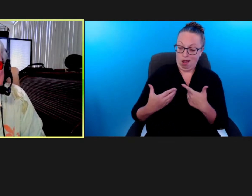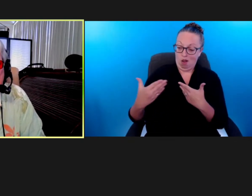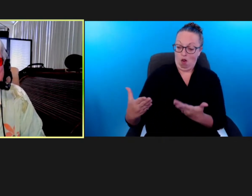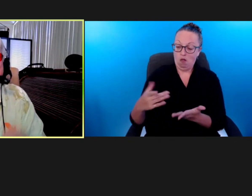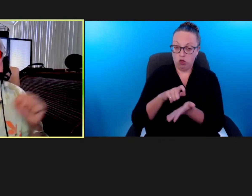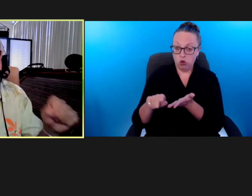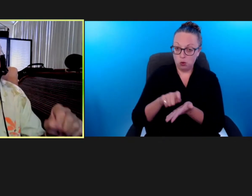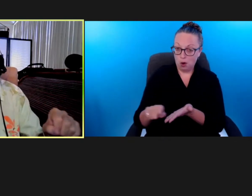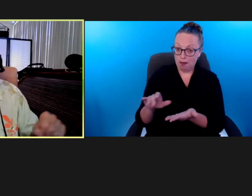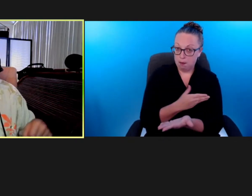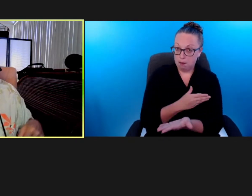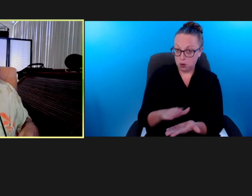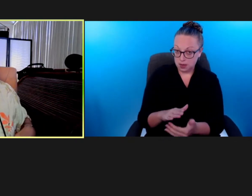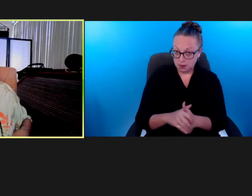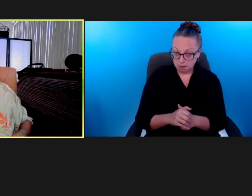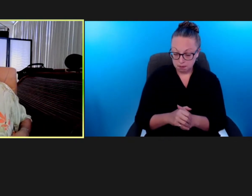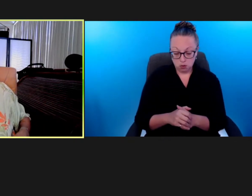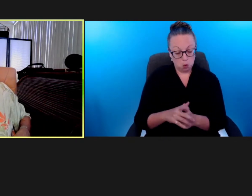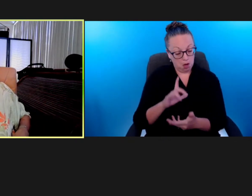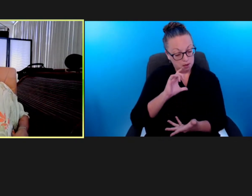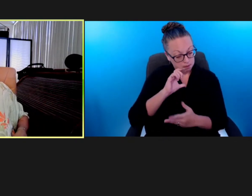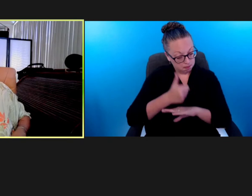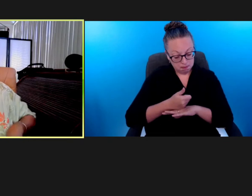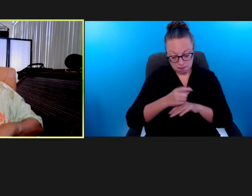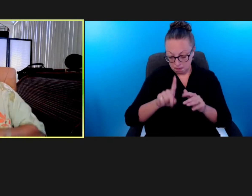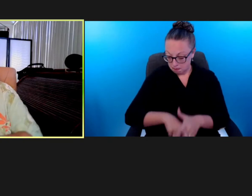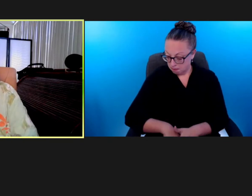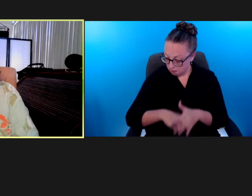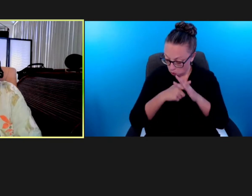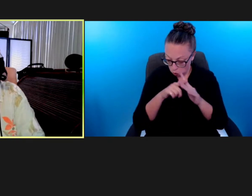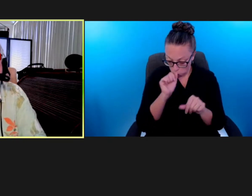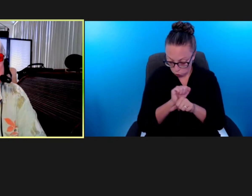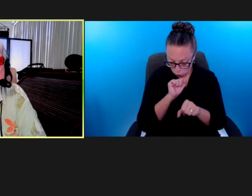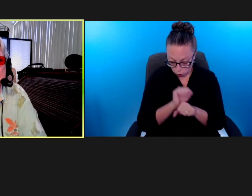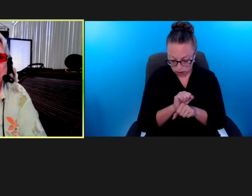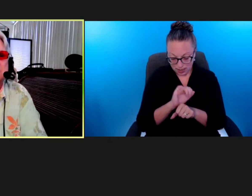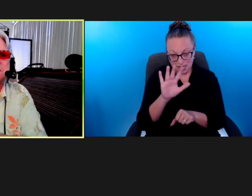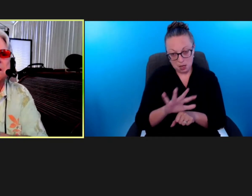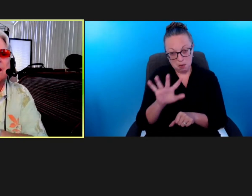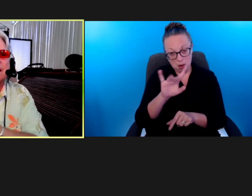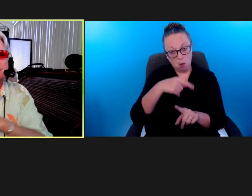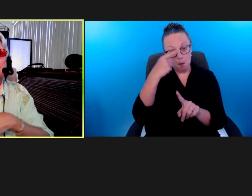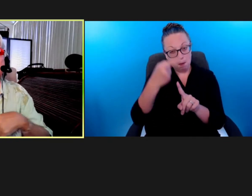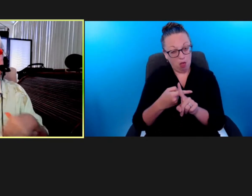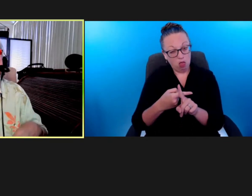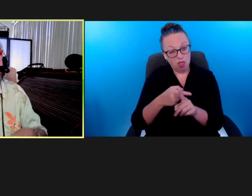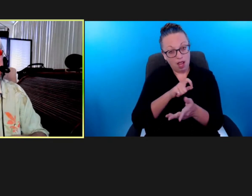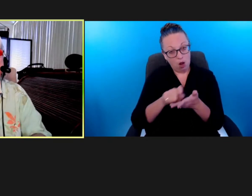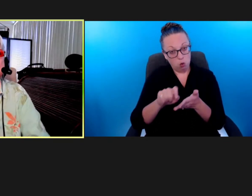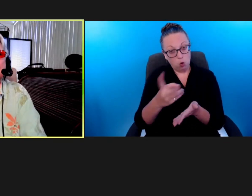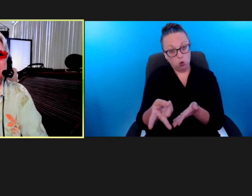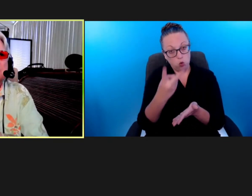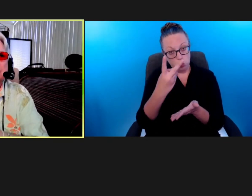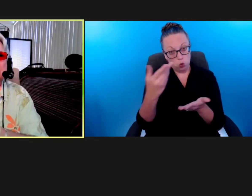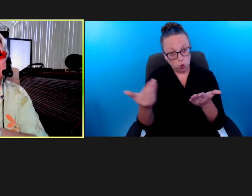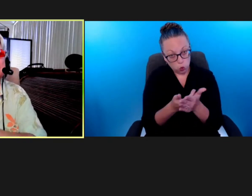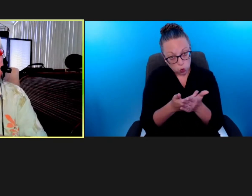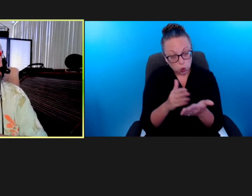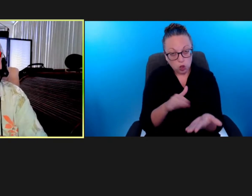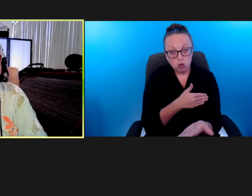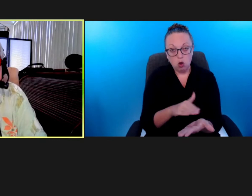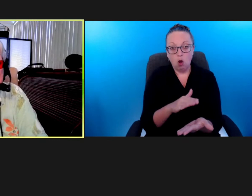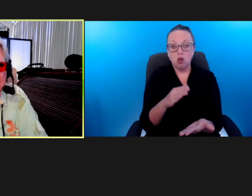show. I set to work and, over a month, wrote 2 entirely new songs and wrote new topical lyrics for